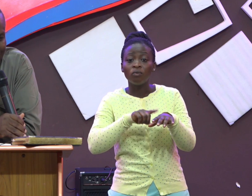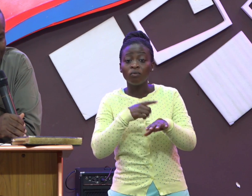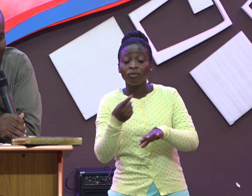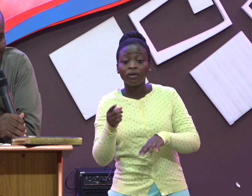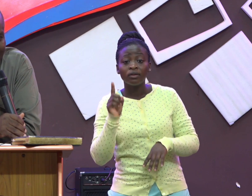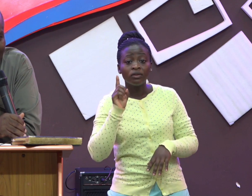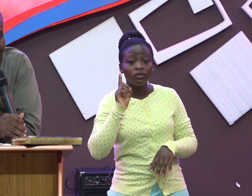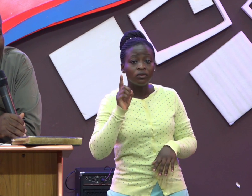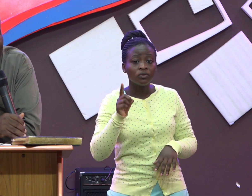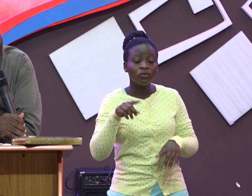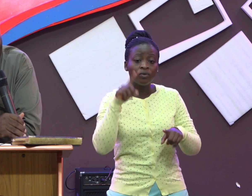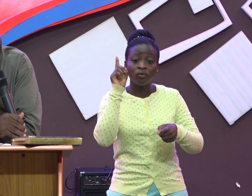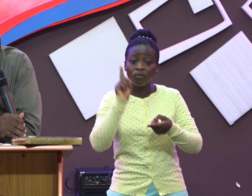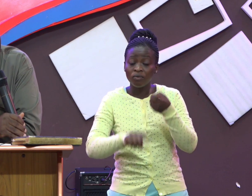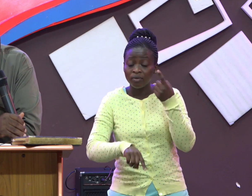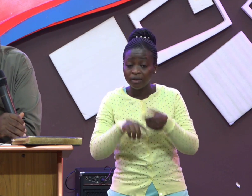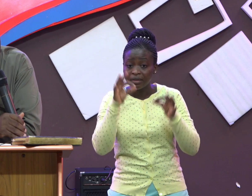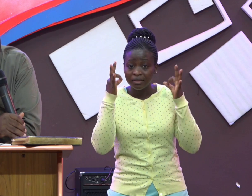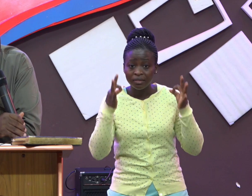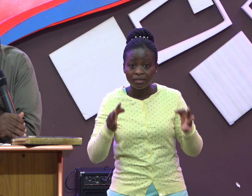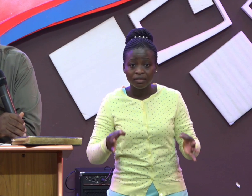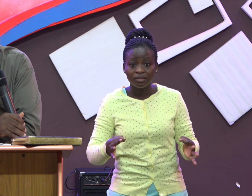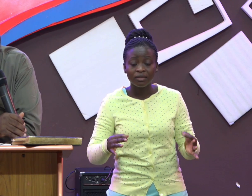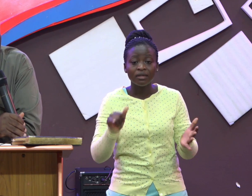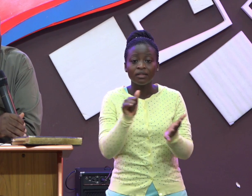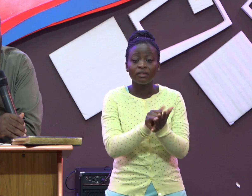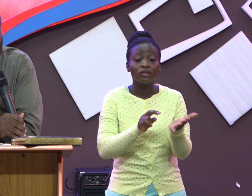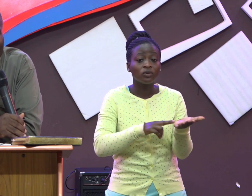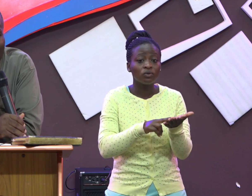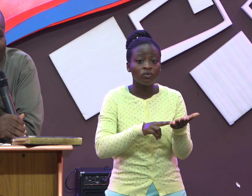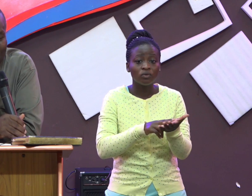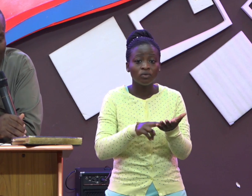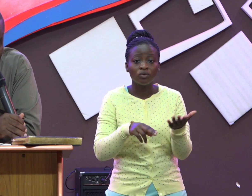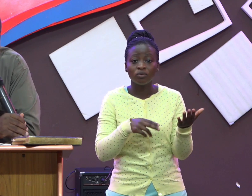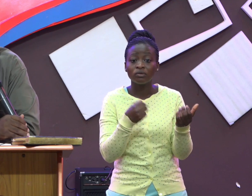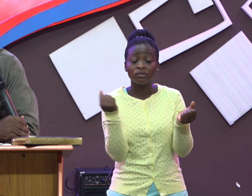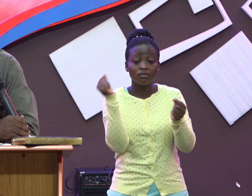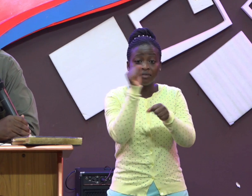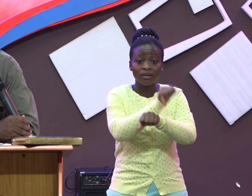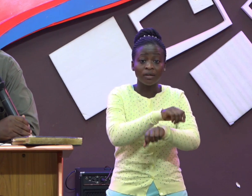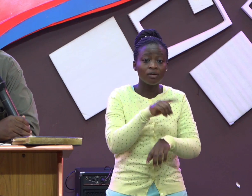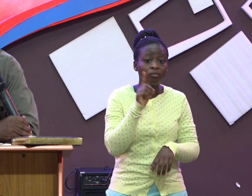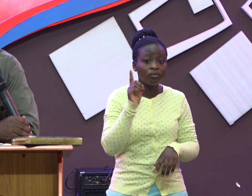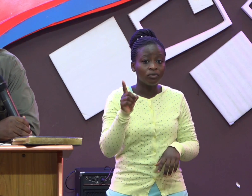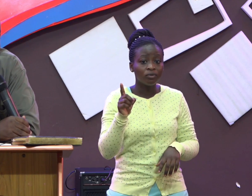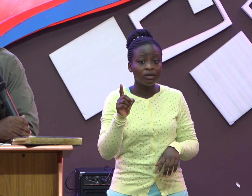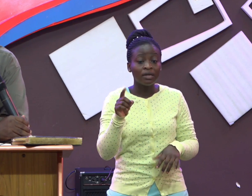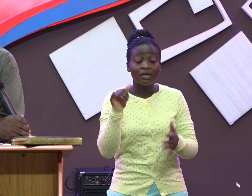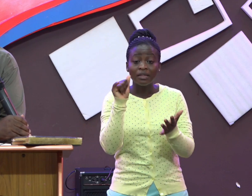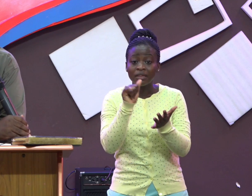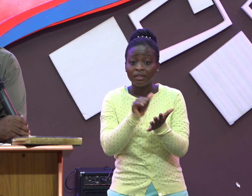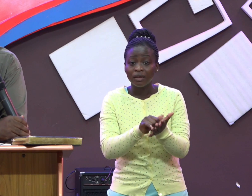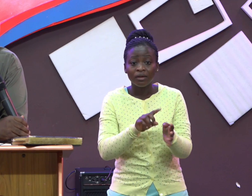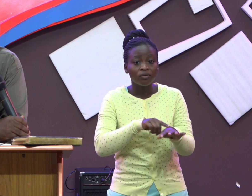things that used to overpower you overcoming them. That in the character you're becoming like Christ.